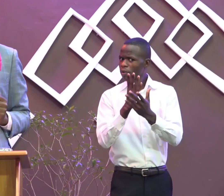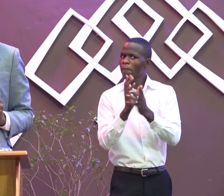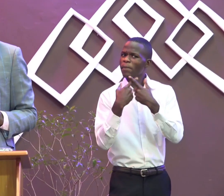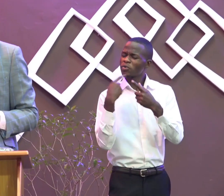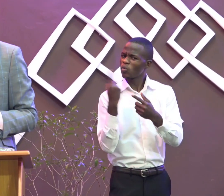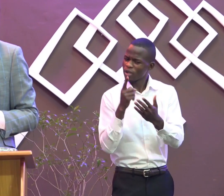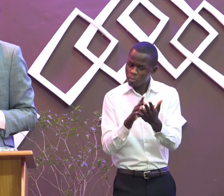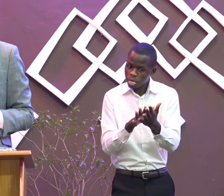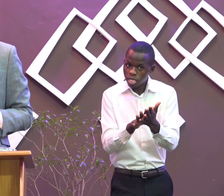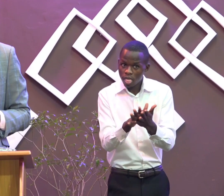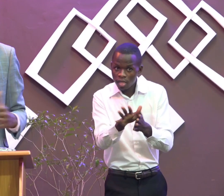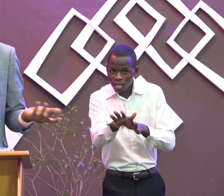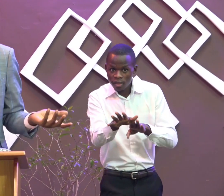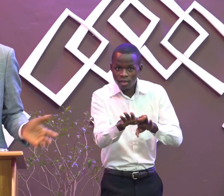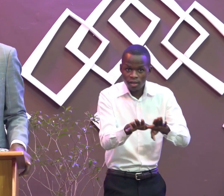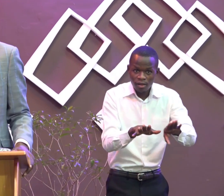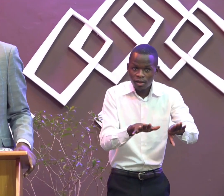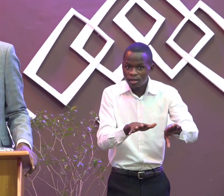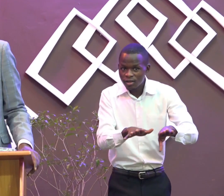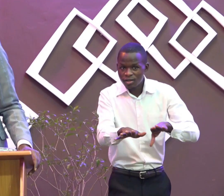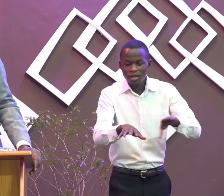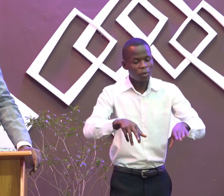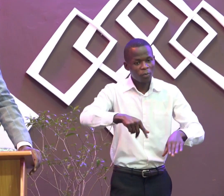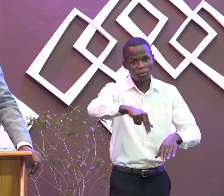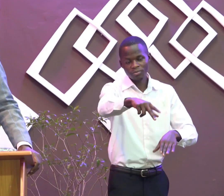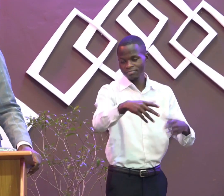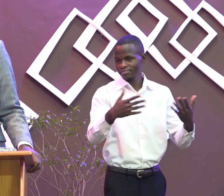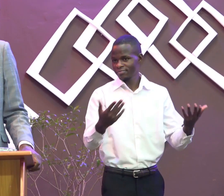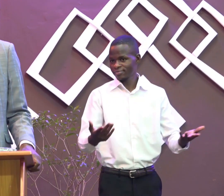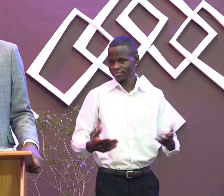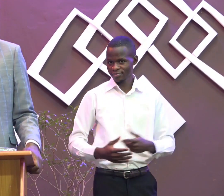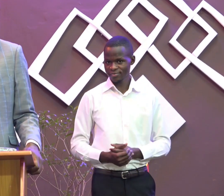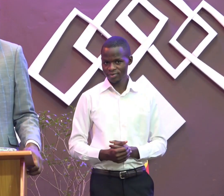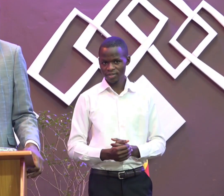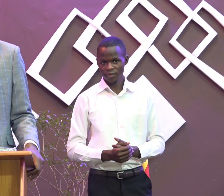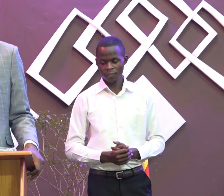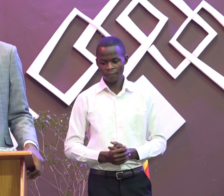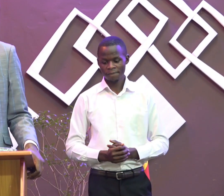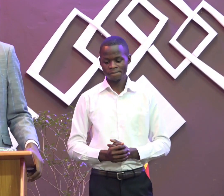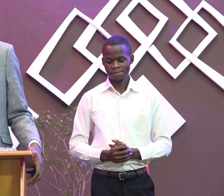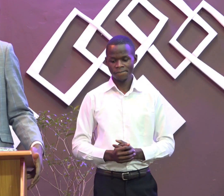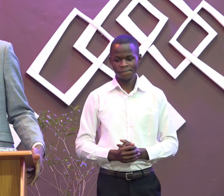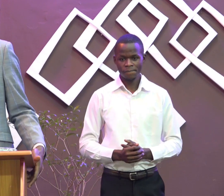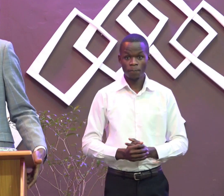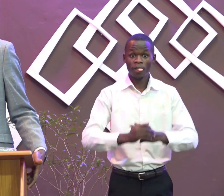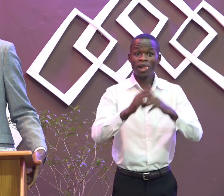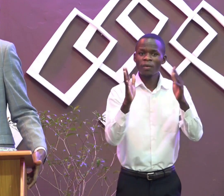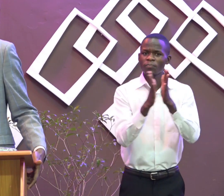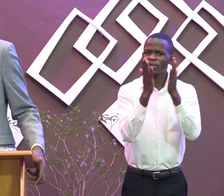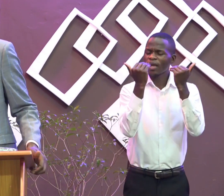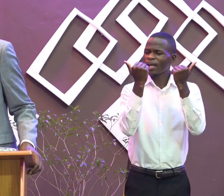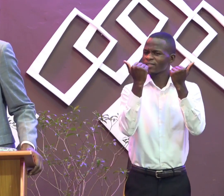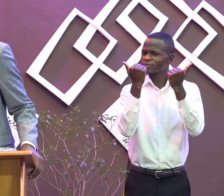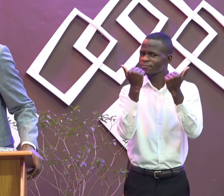tambula bigere byange. She told everyone that I'd beaten her. But I didn't even stretch my hand. Ero kuone